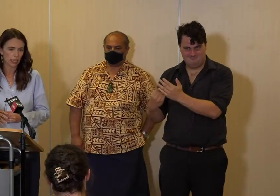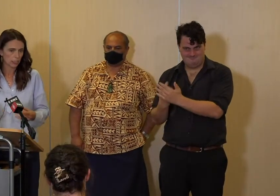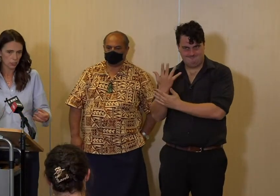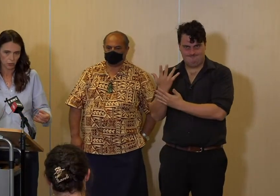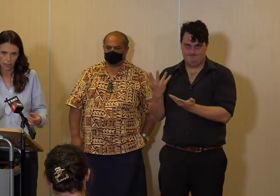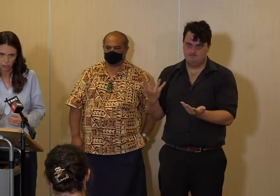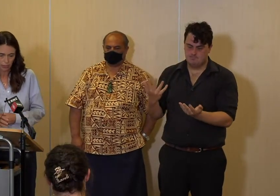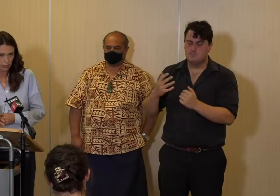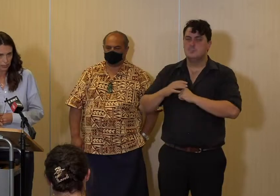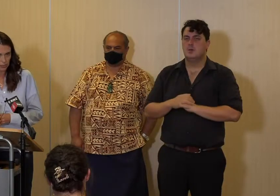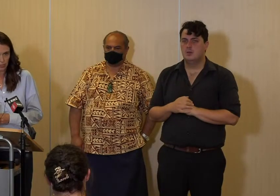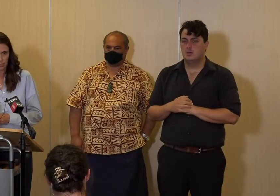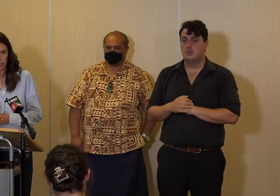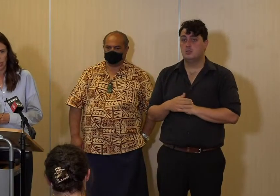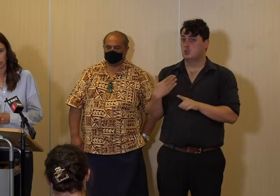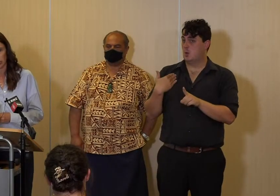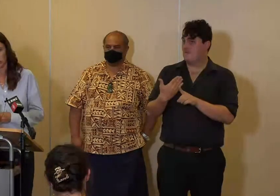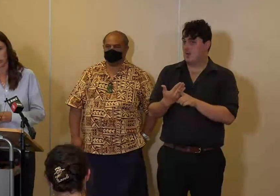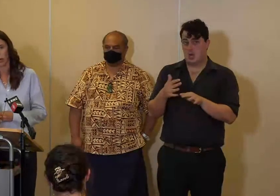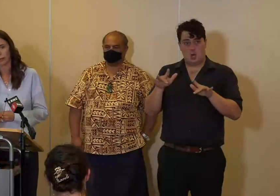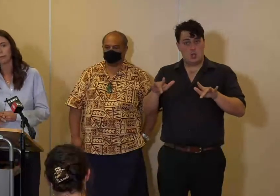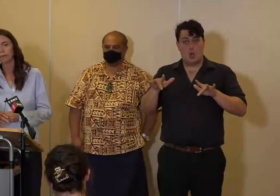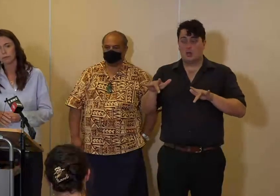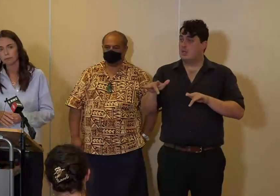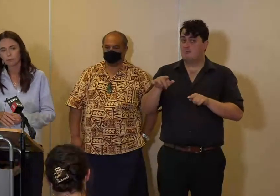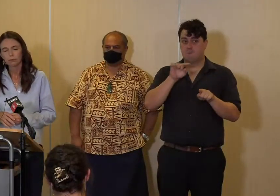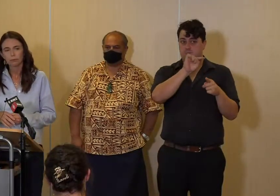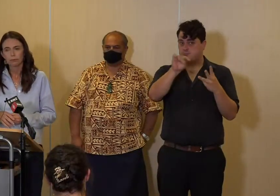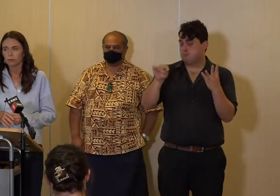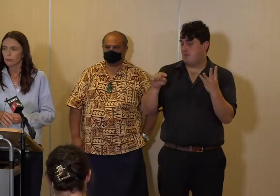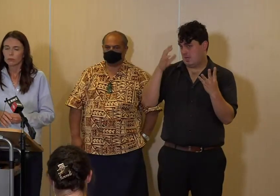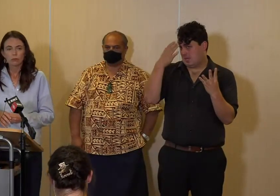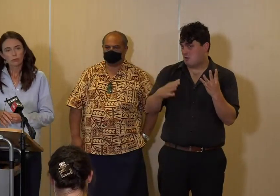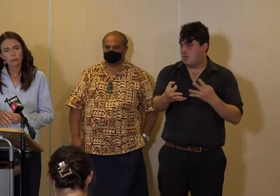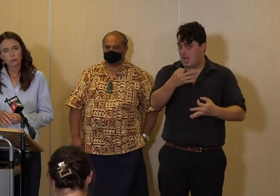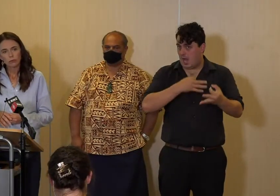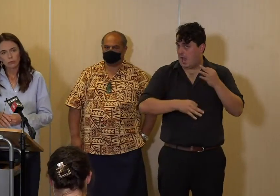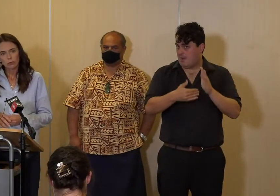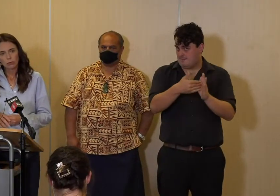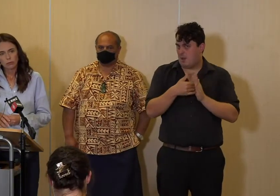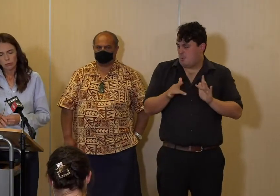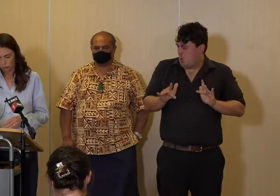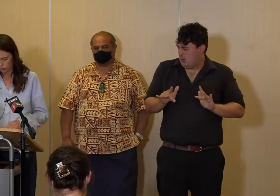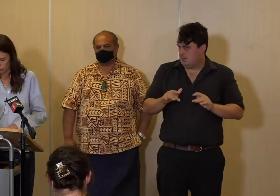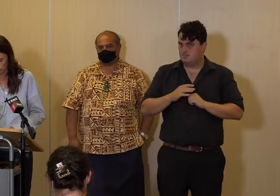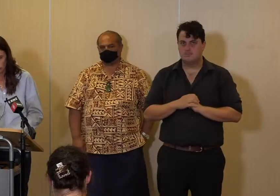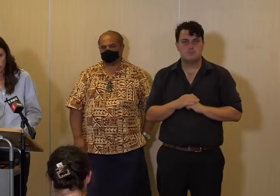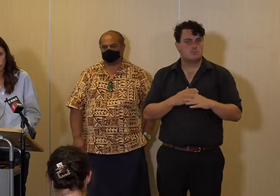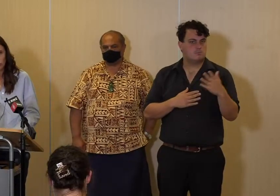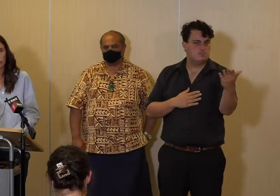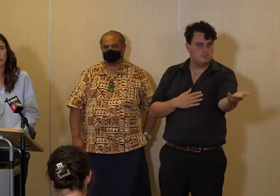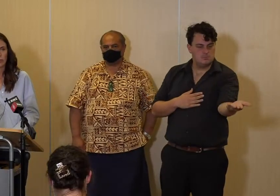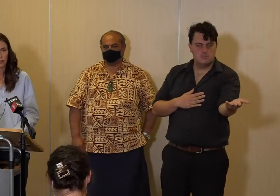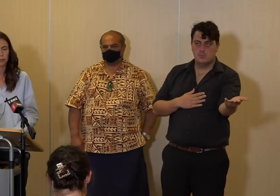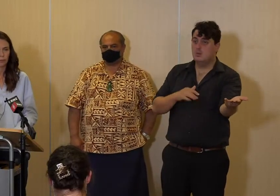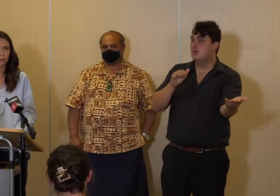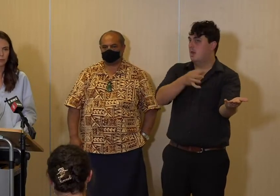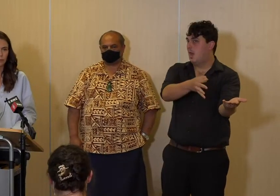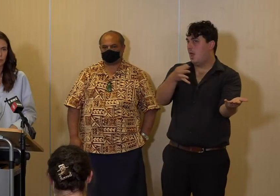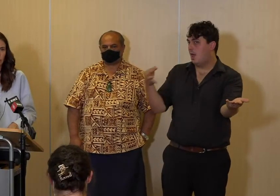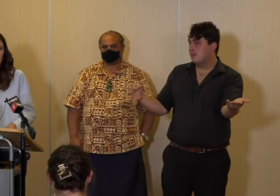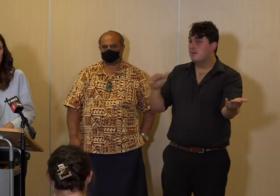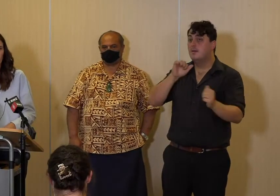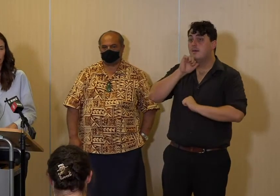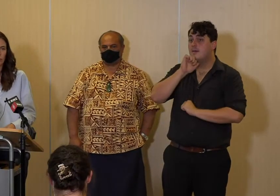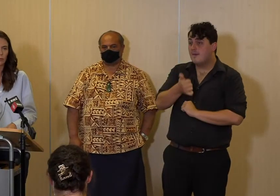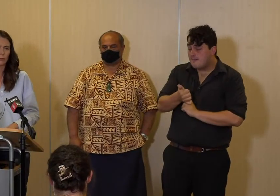suggest additional outside assistance is required. How many personnel is there a possibility of sending if we take some